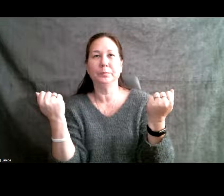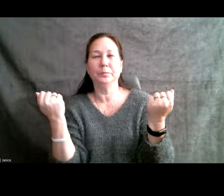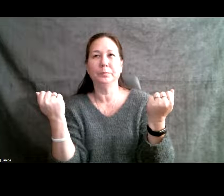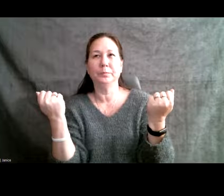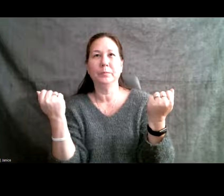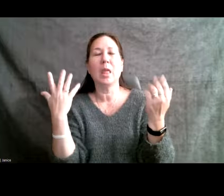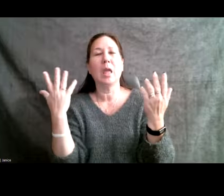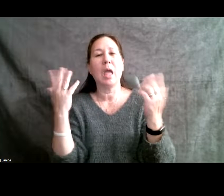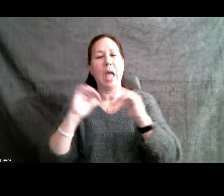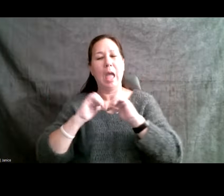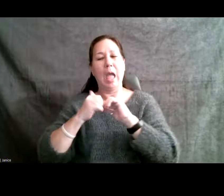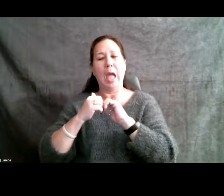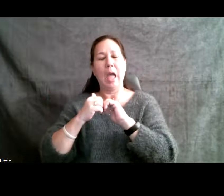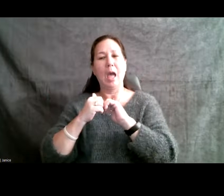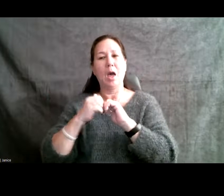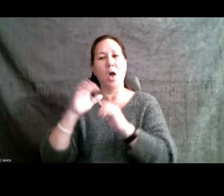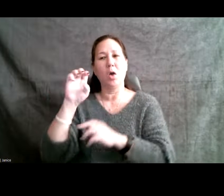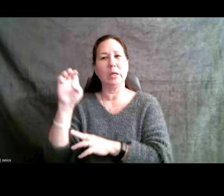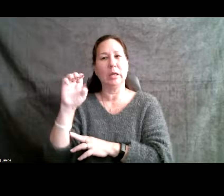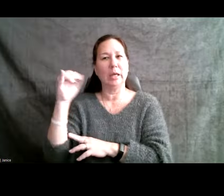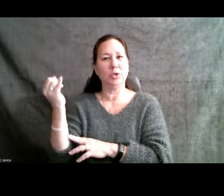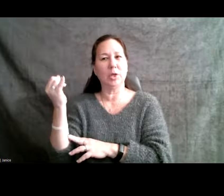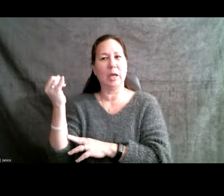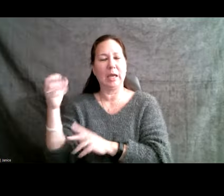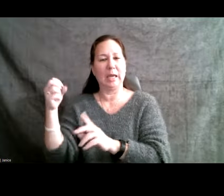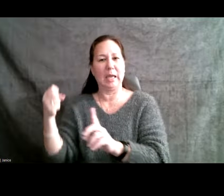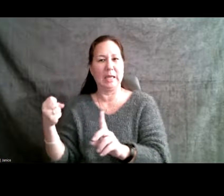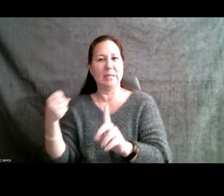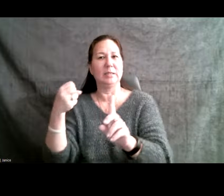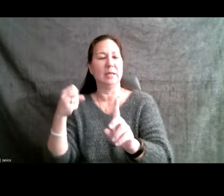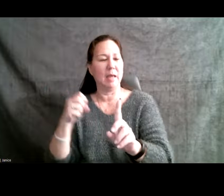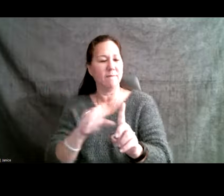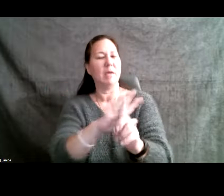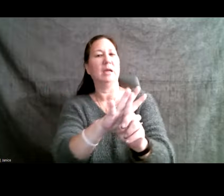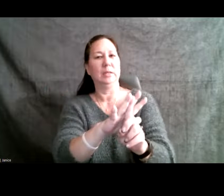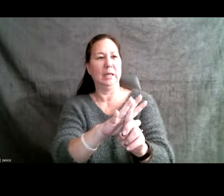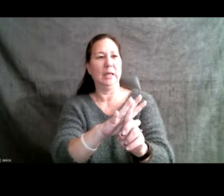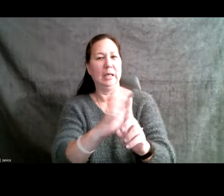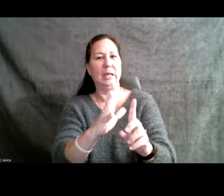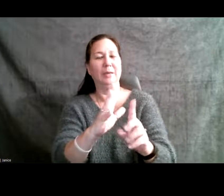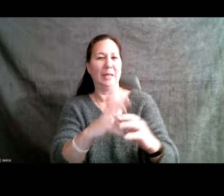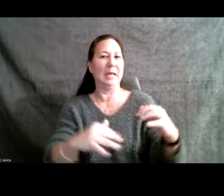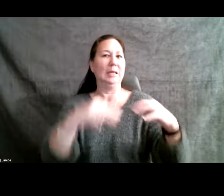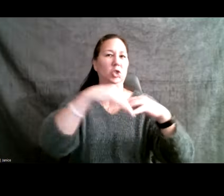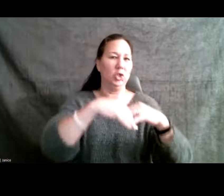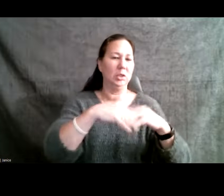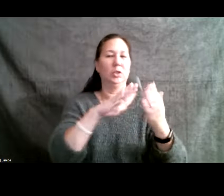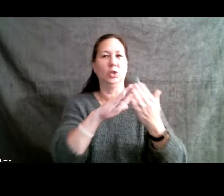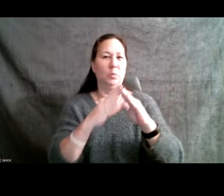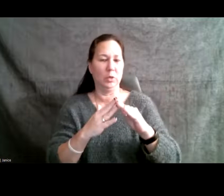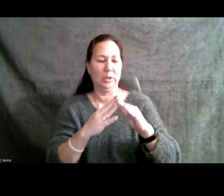environmental injustice is affecting the indigenous community, which, as Melissa pointed out, you